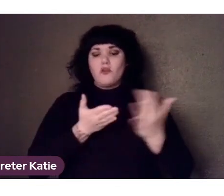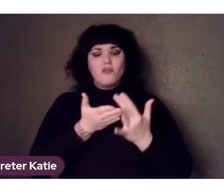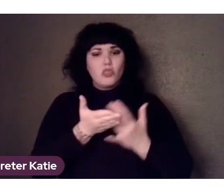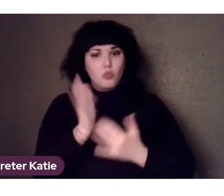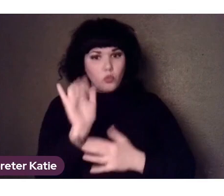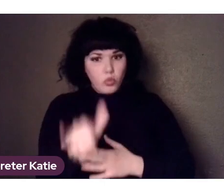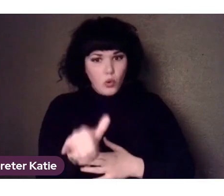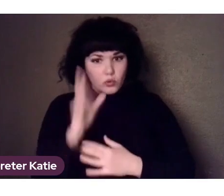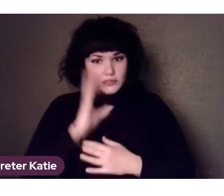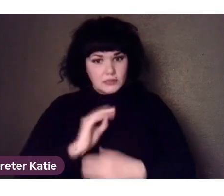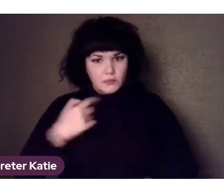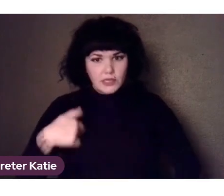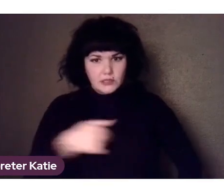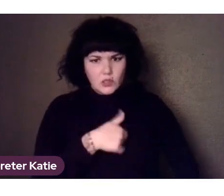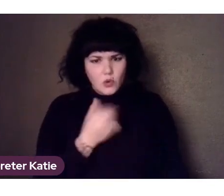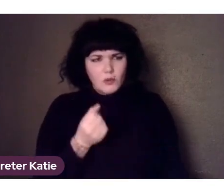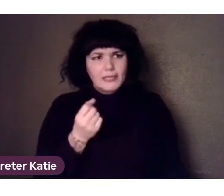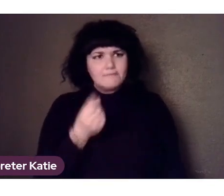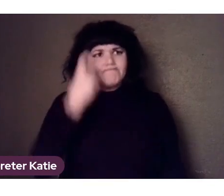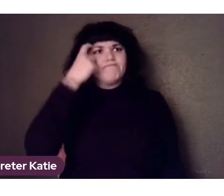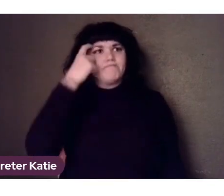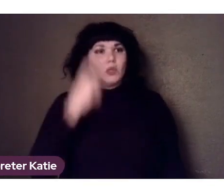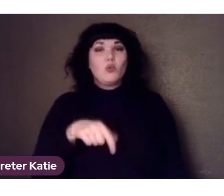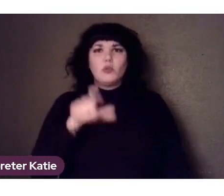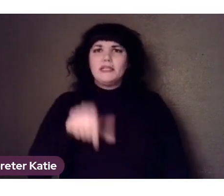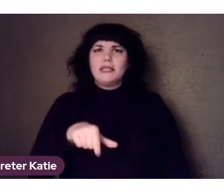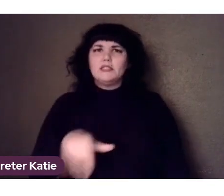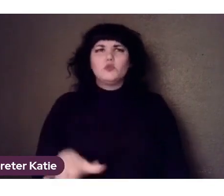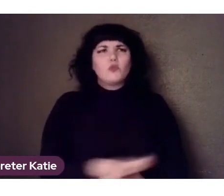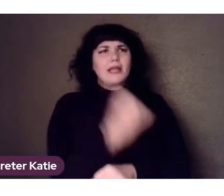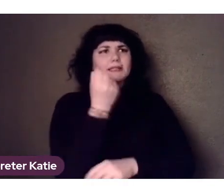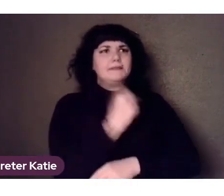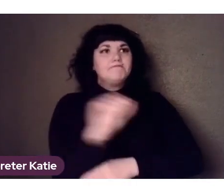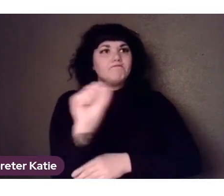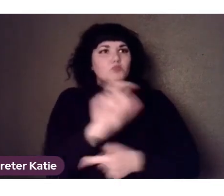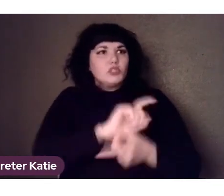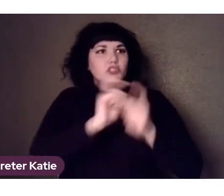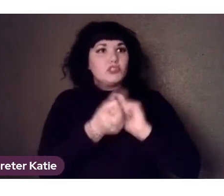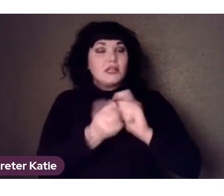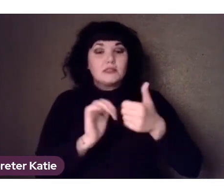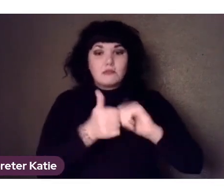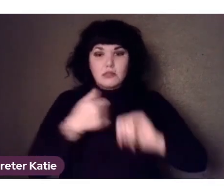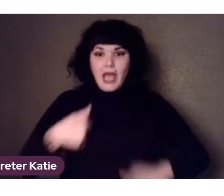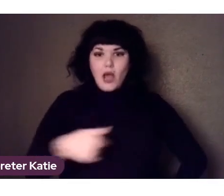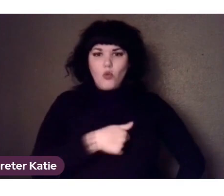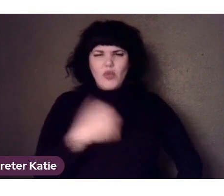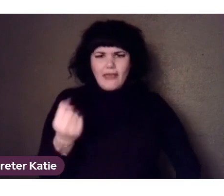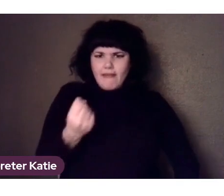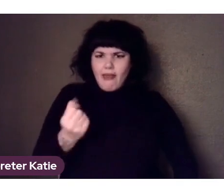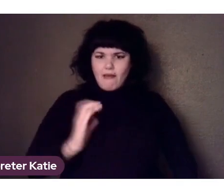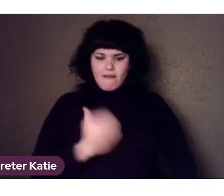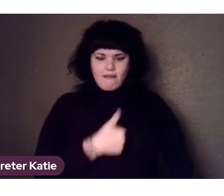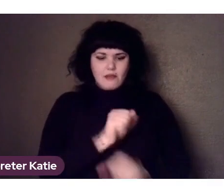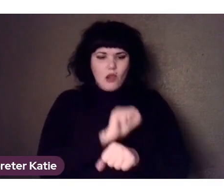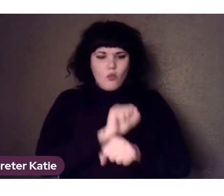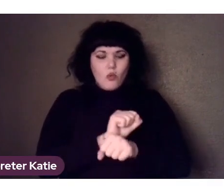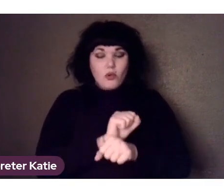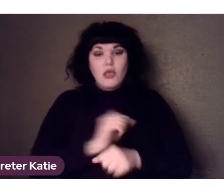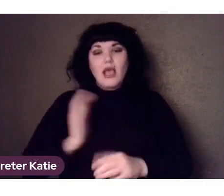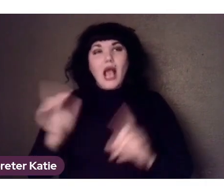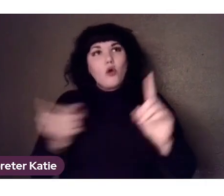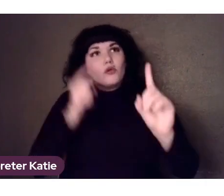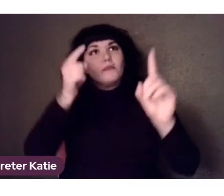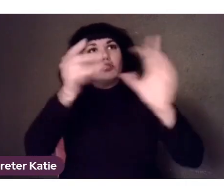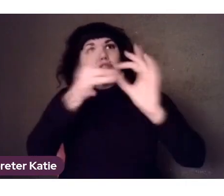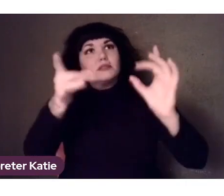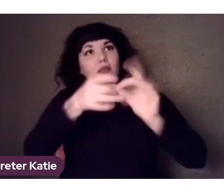we realized that we needed to radically readjust the way that we held our work. Our mission statement, honoring the